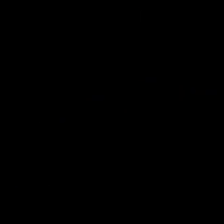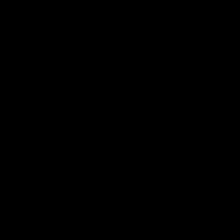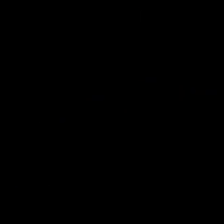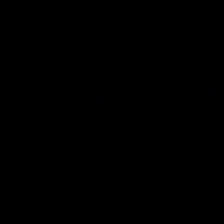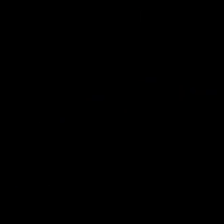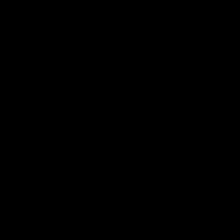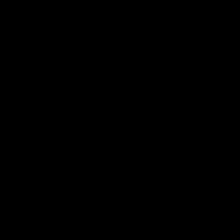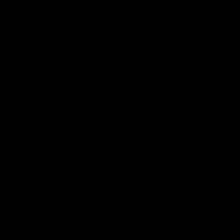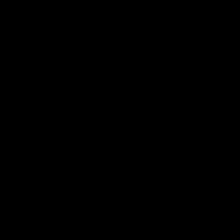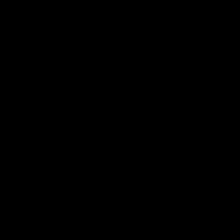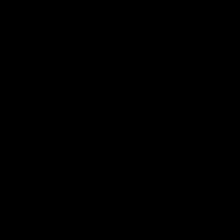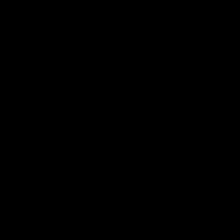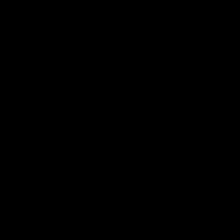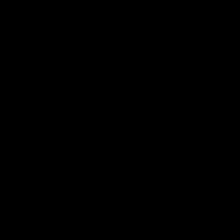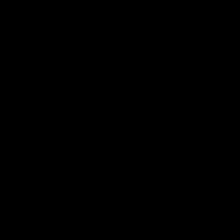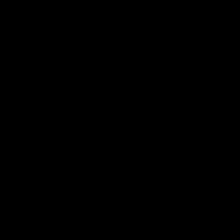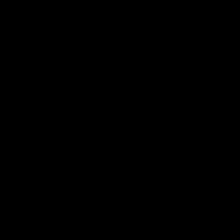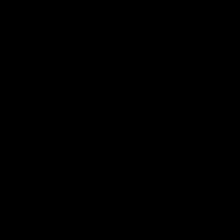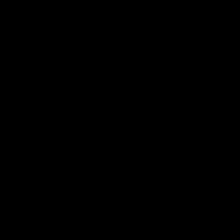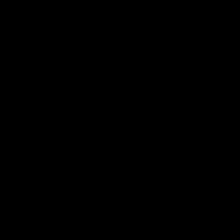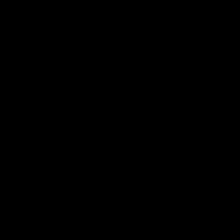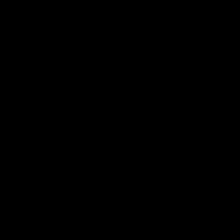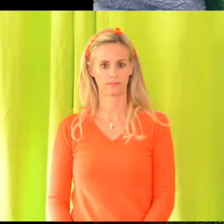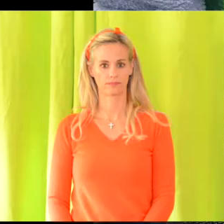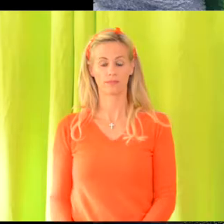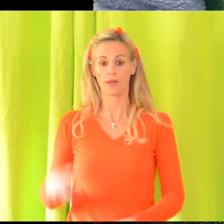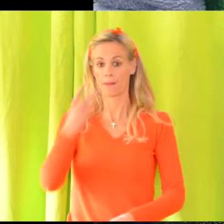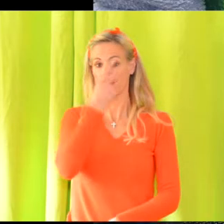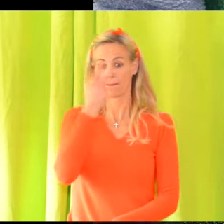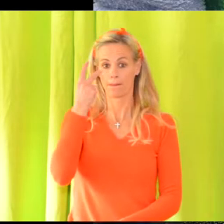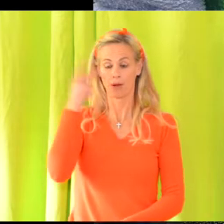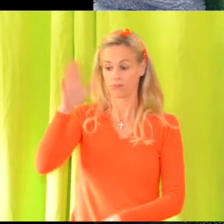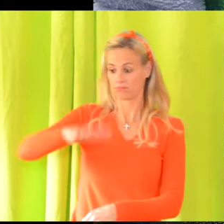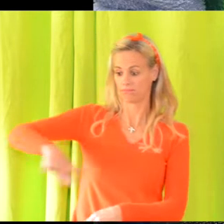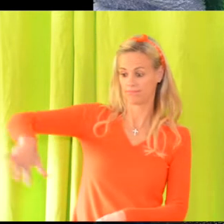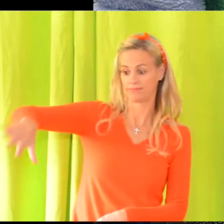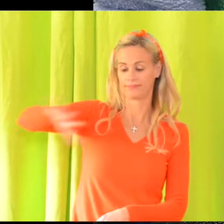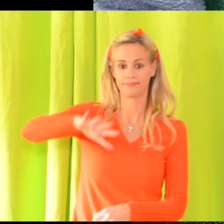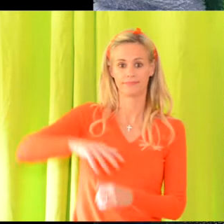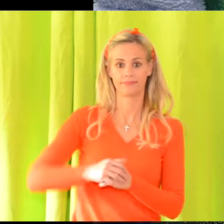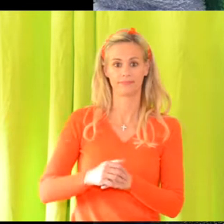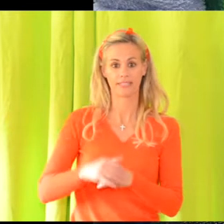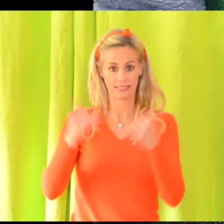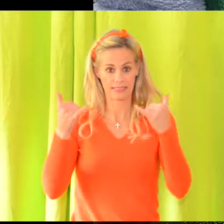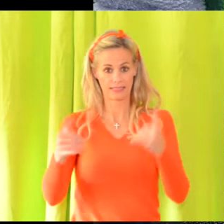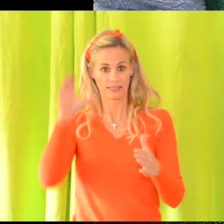Shampoodle by Joan Holub. At the park, it's picture